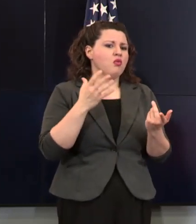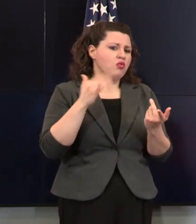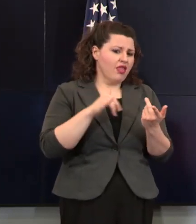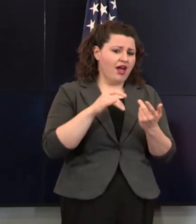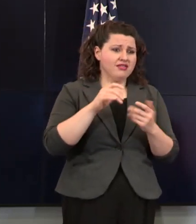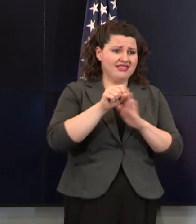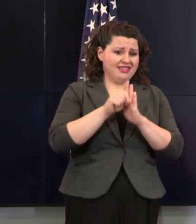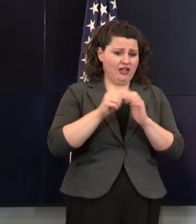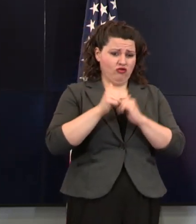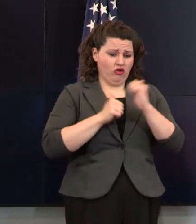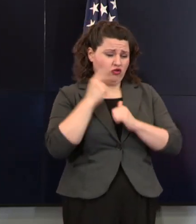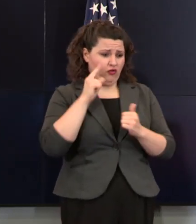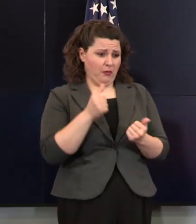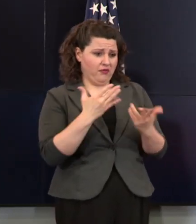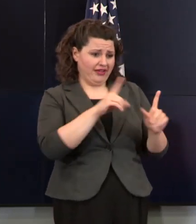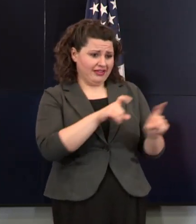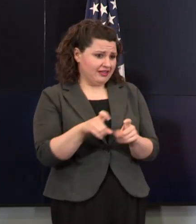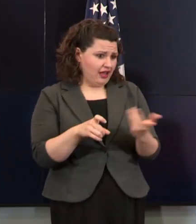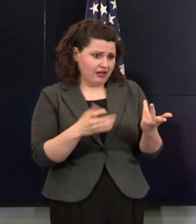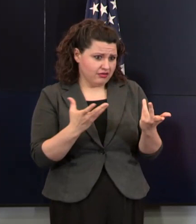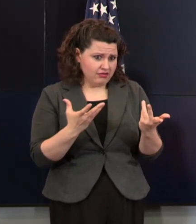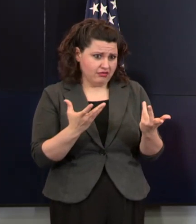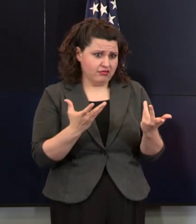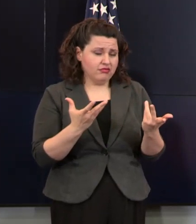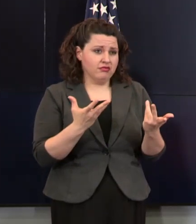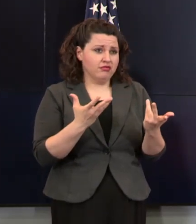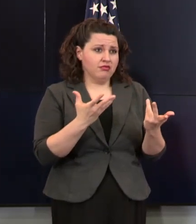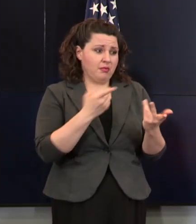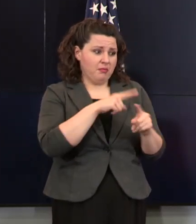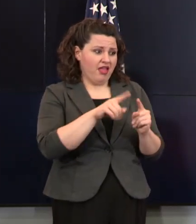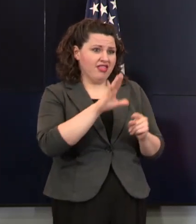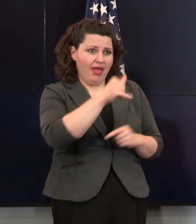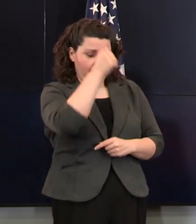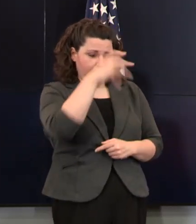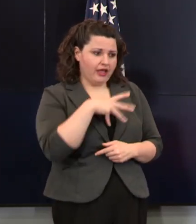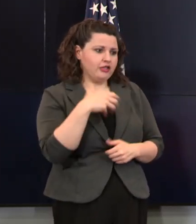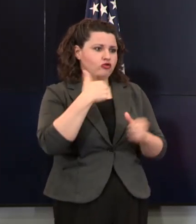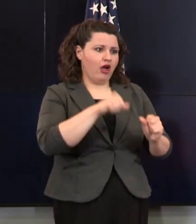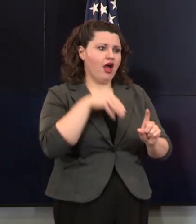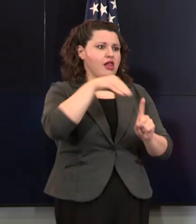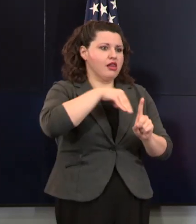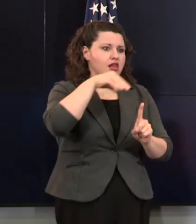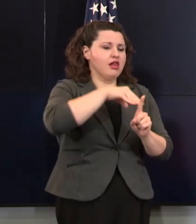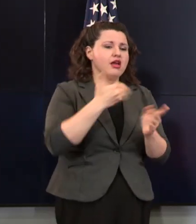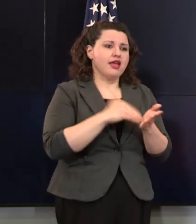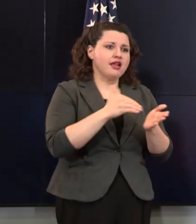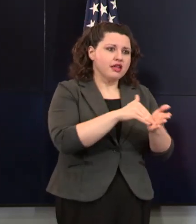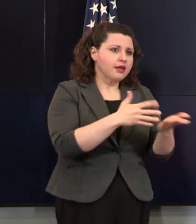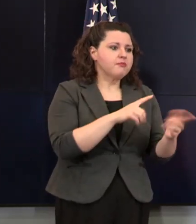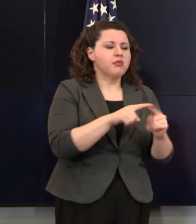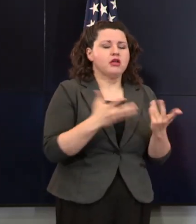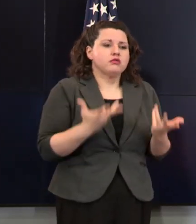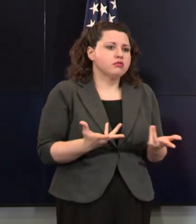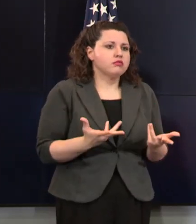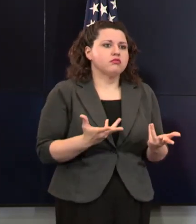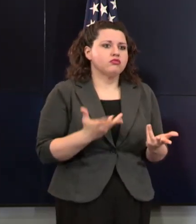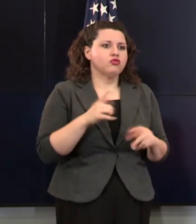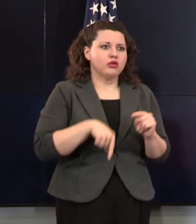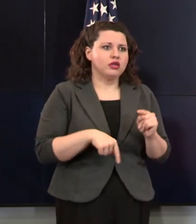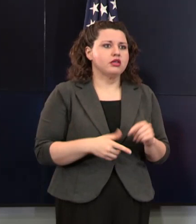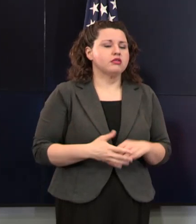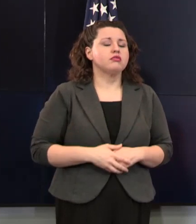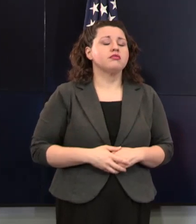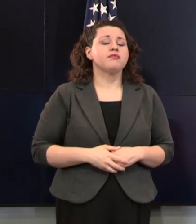providing tests and the healthcare system for providing care to individuals? Well, first of all, any death is heartbreaking, and I